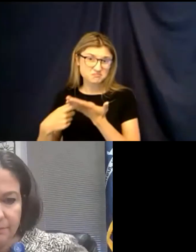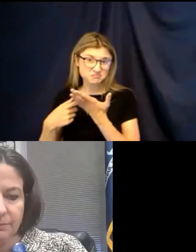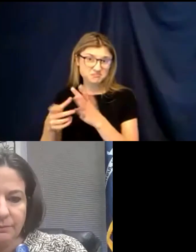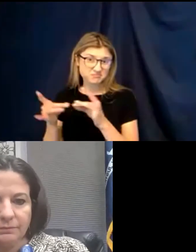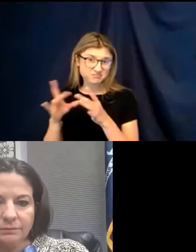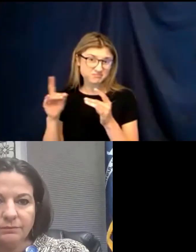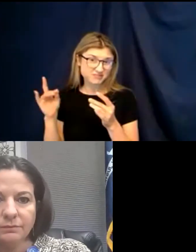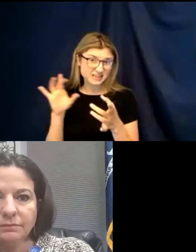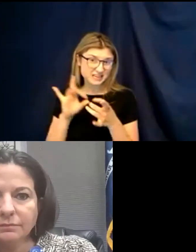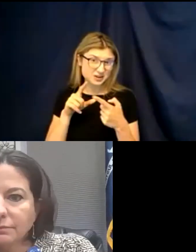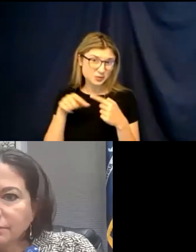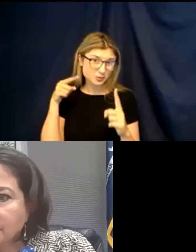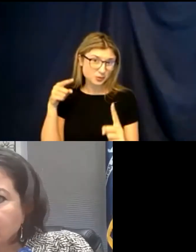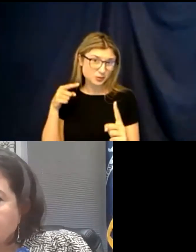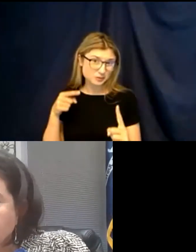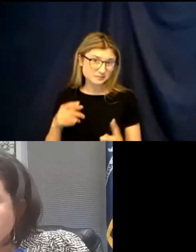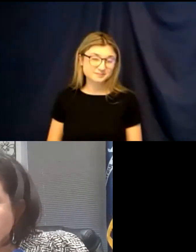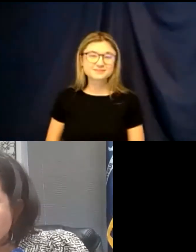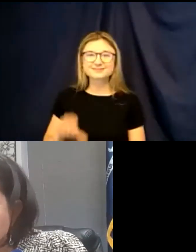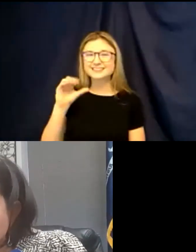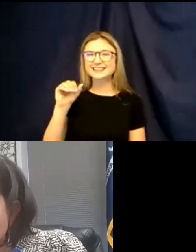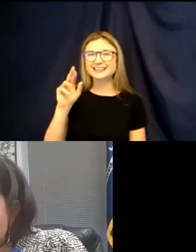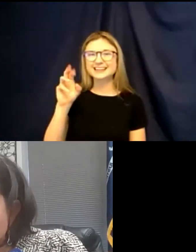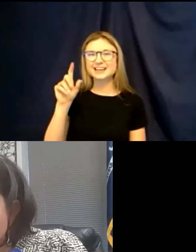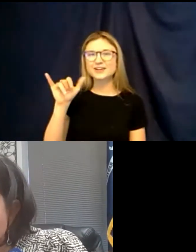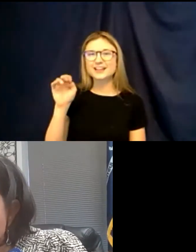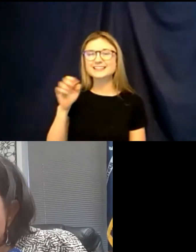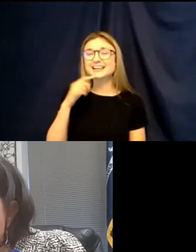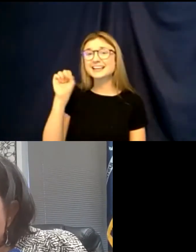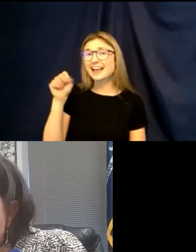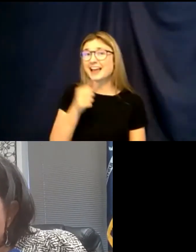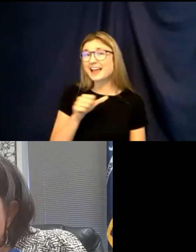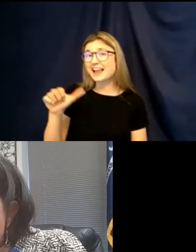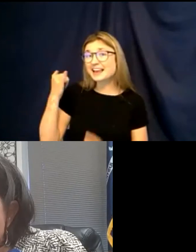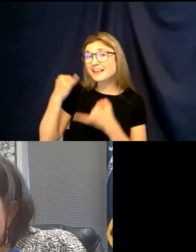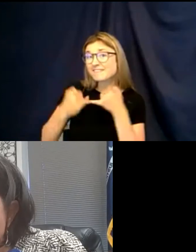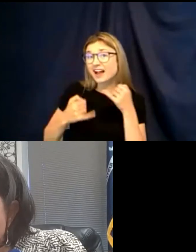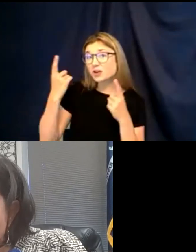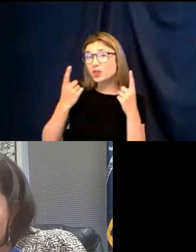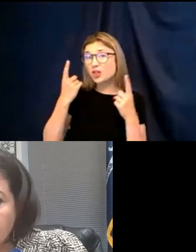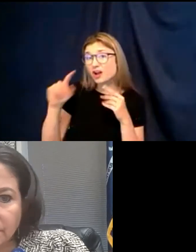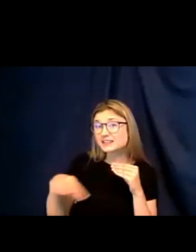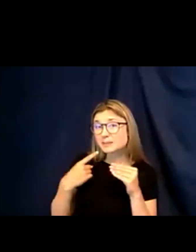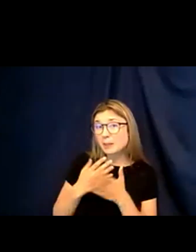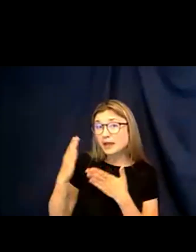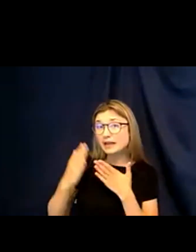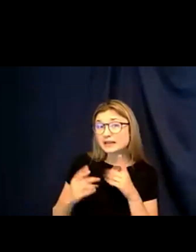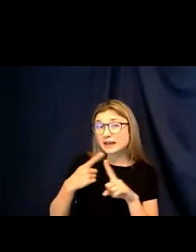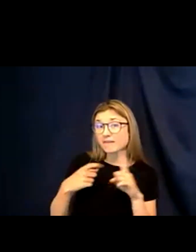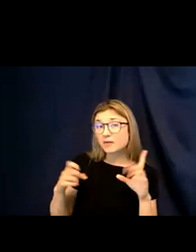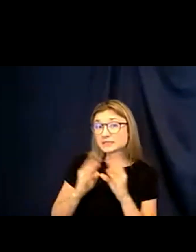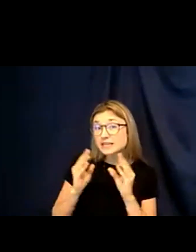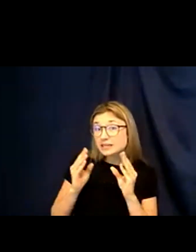item. Yeah, any final thoughts on just the wrap up from the session or bills?